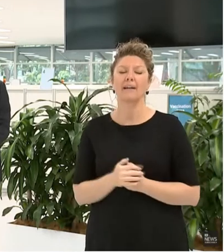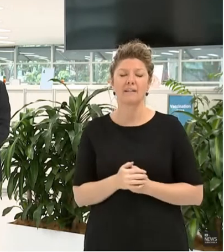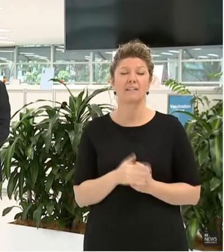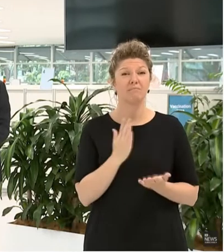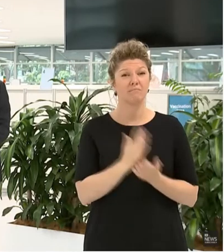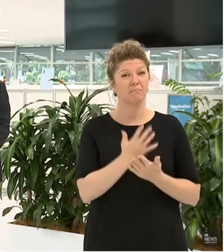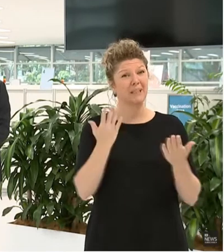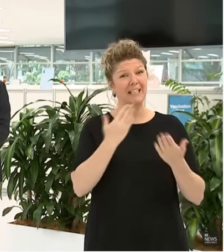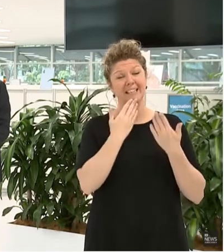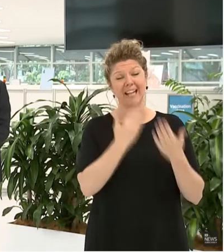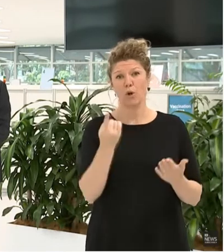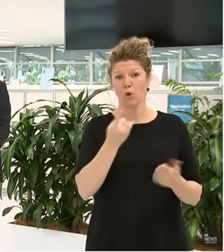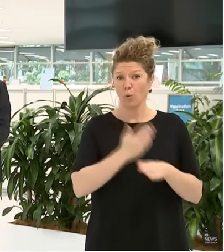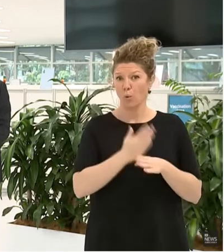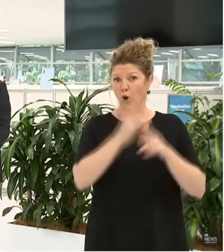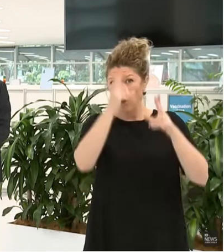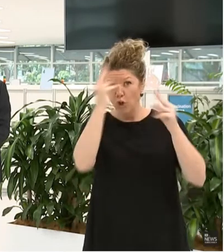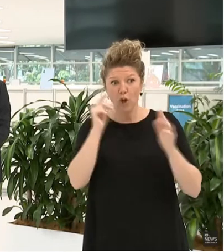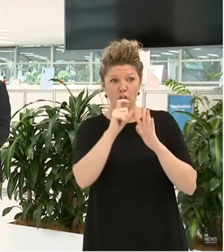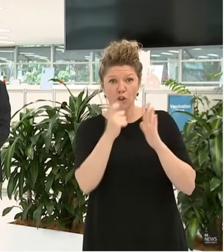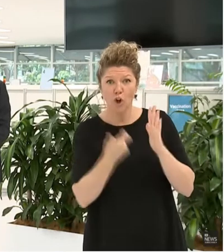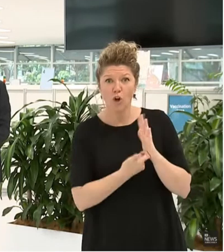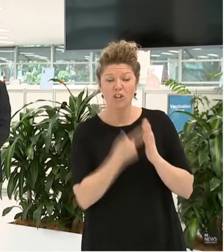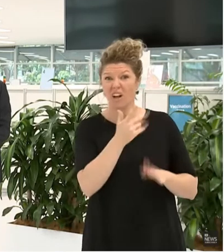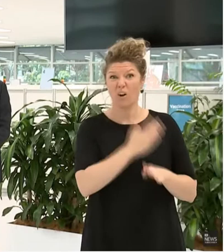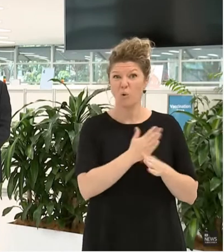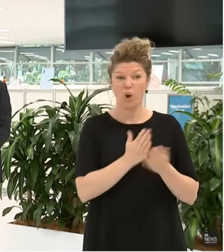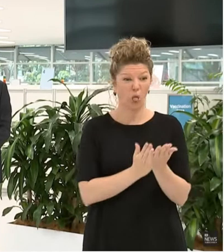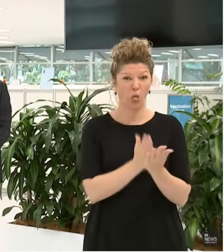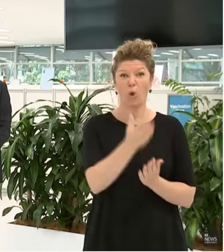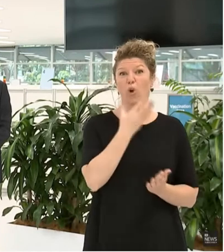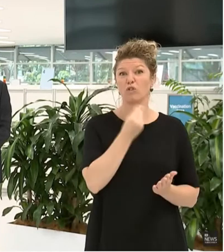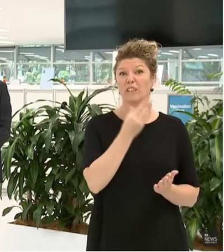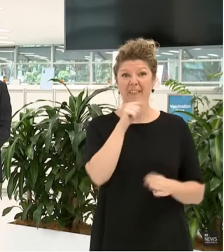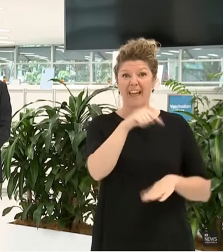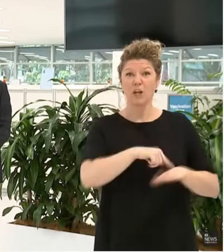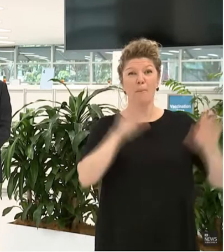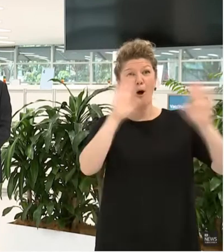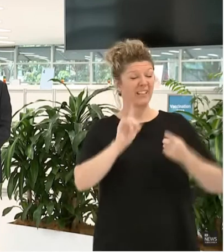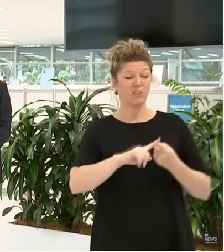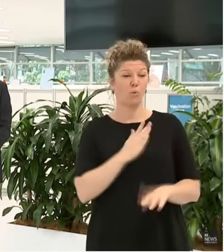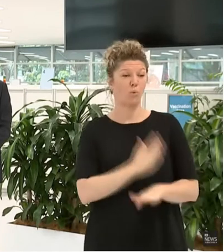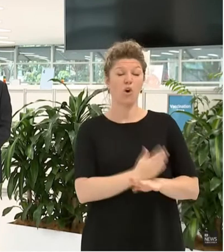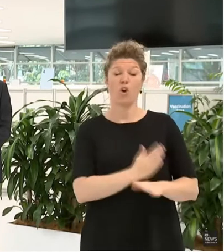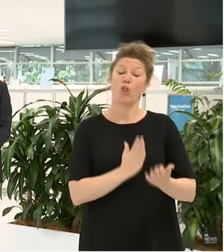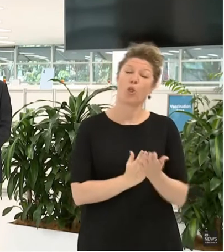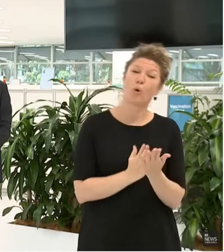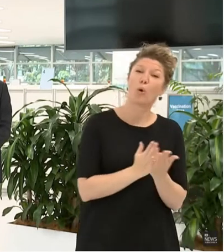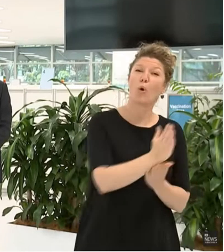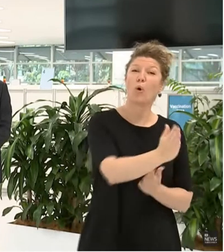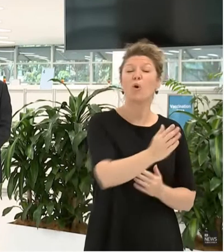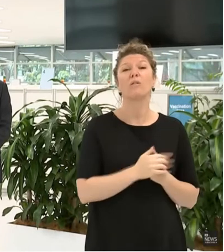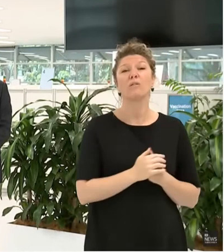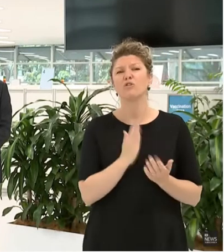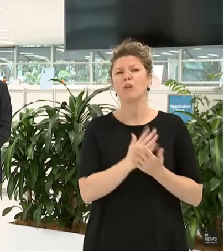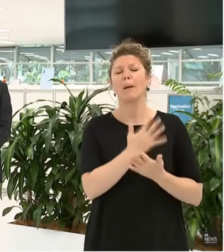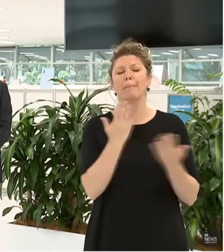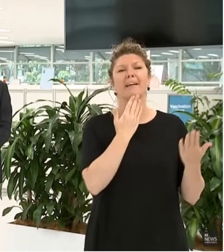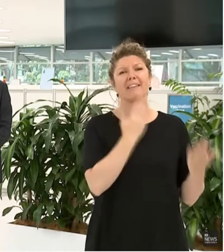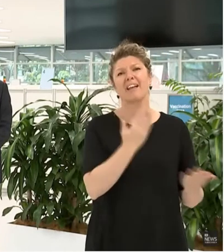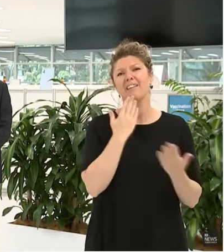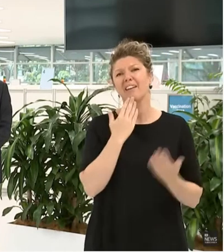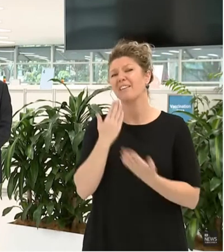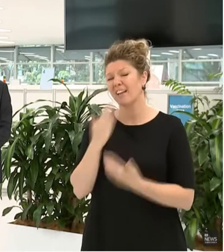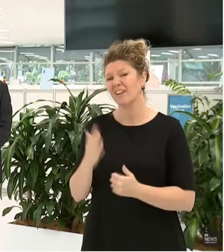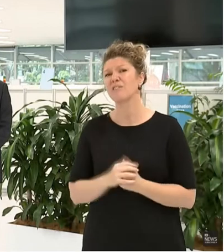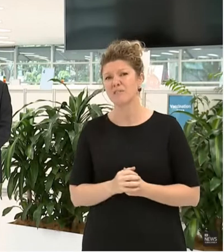day out, over Christmas, here on Boxing Day, doing everything they can to keep our community safe. So on behalf of everybody across our state, can I thank